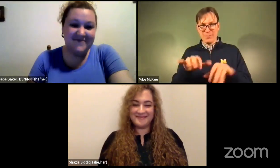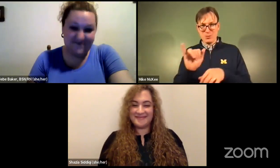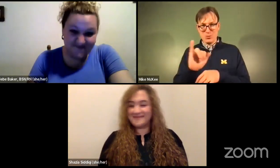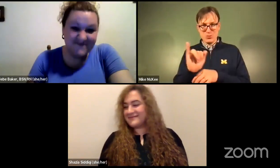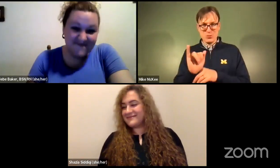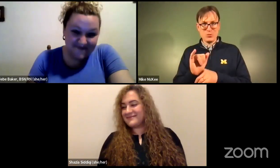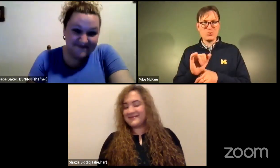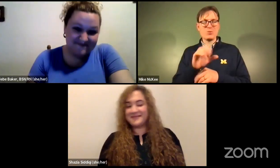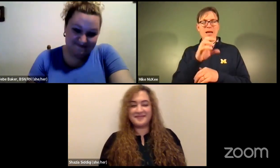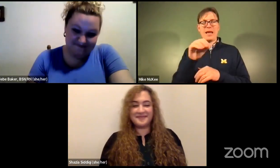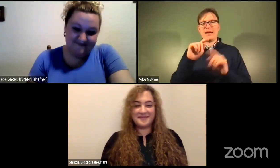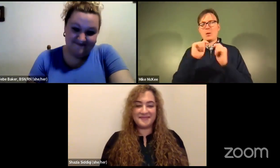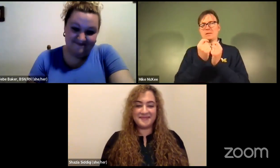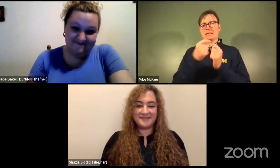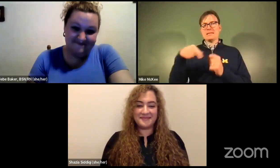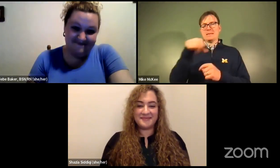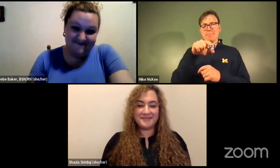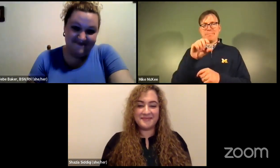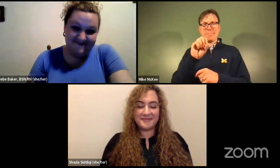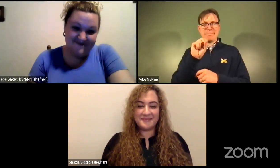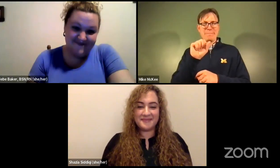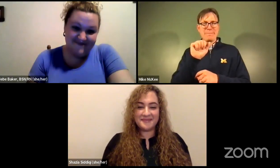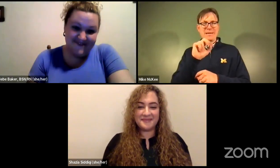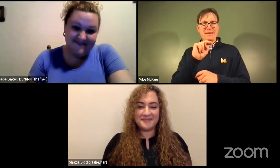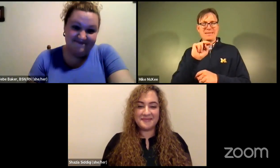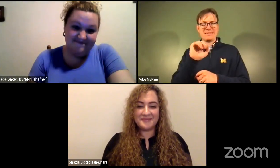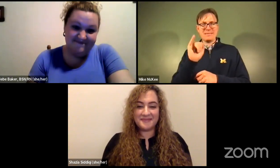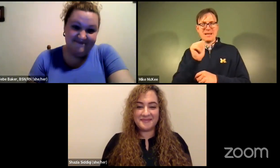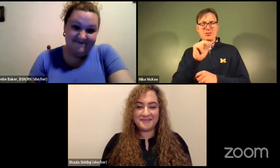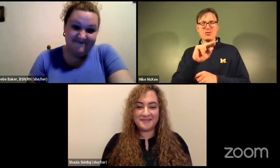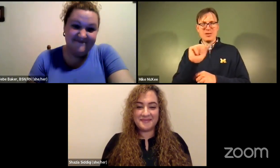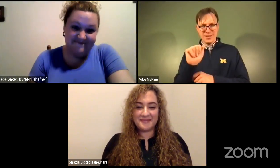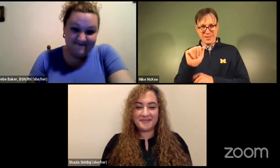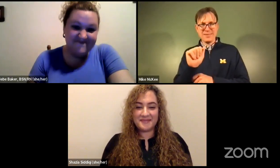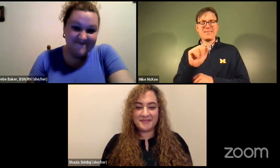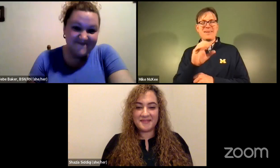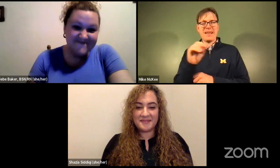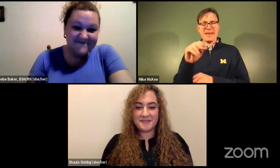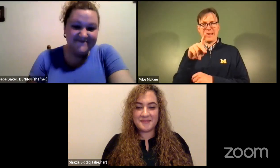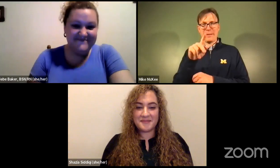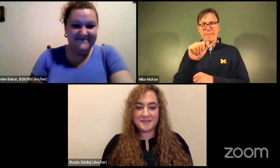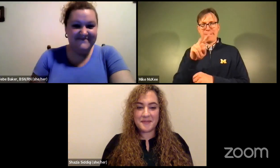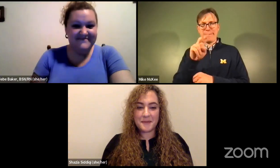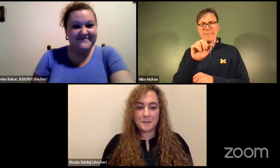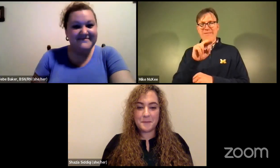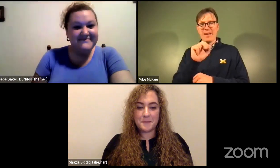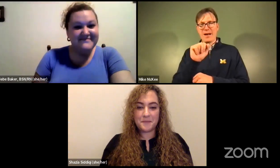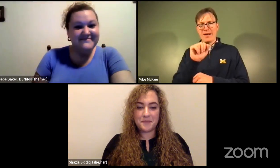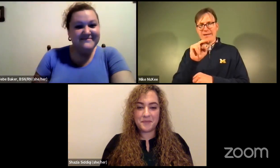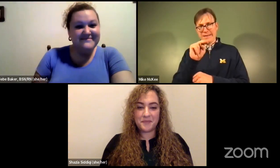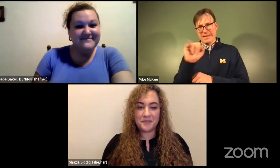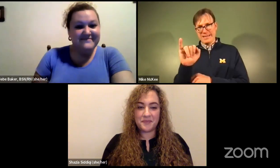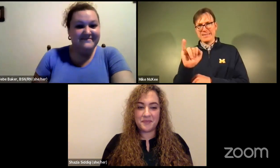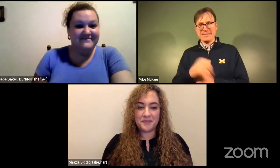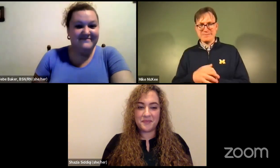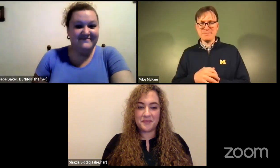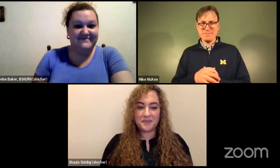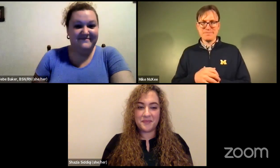you for our captioners as well. And the whole team, Sanjana, I appreciate that. And then